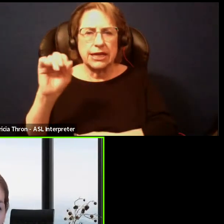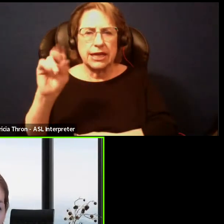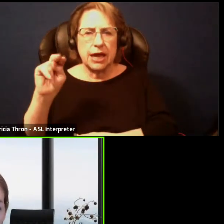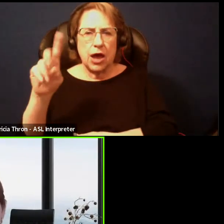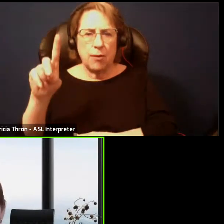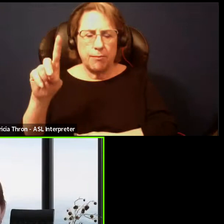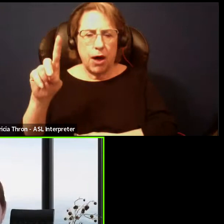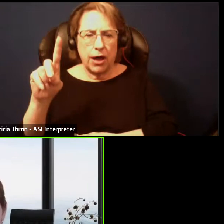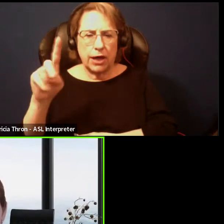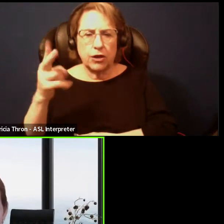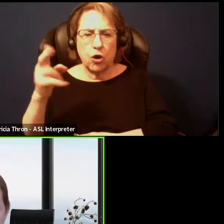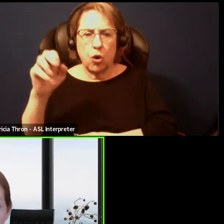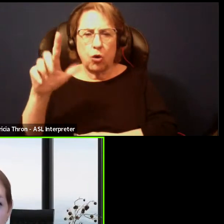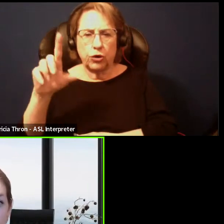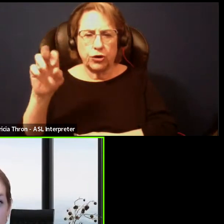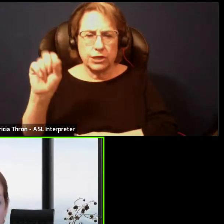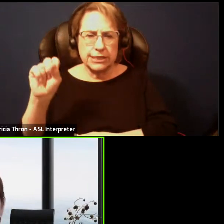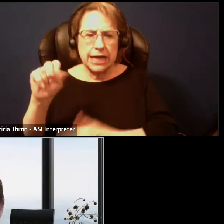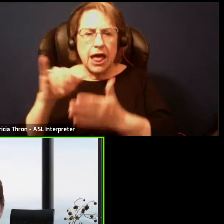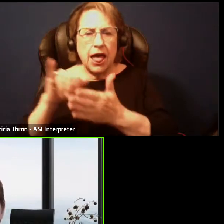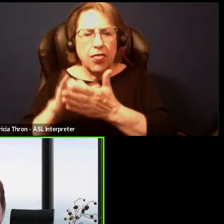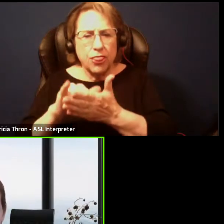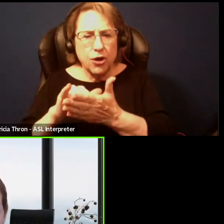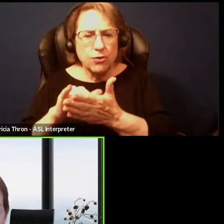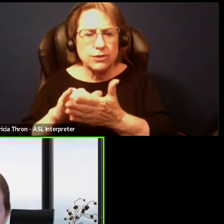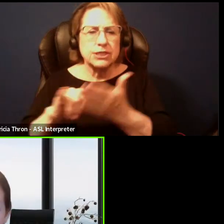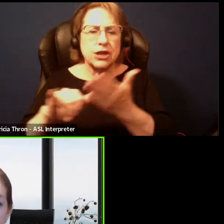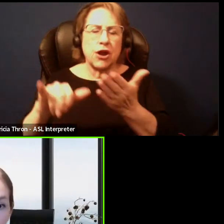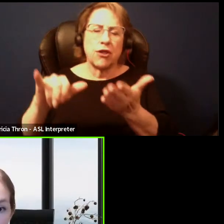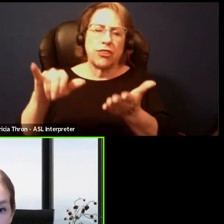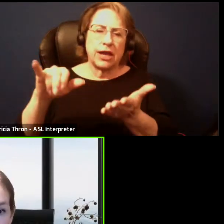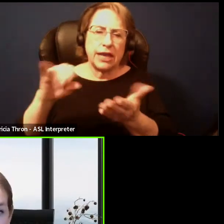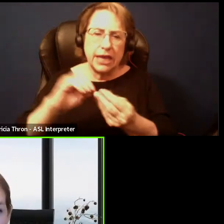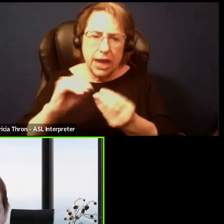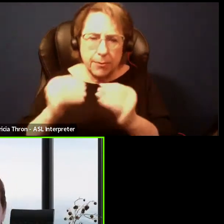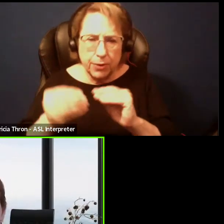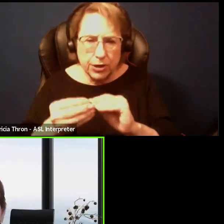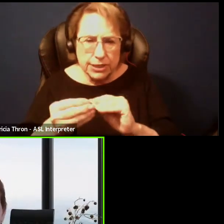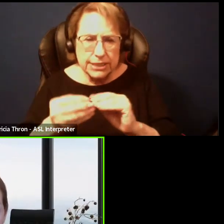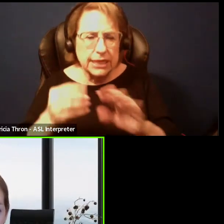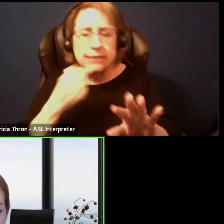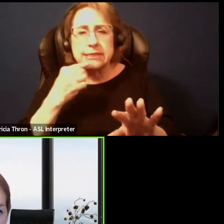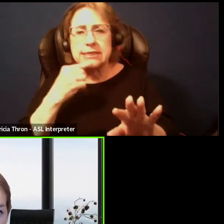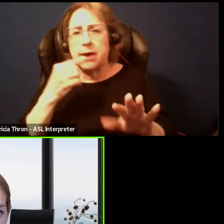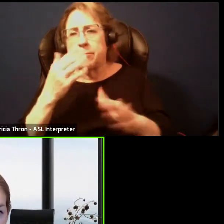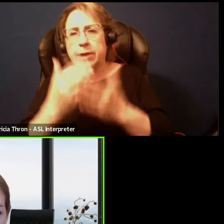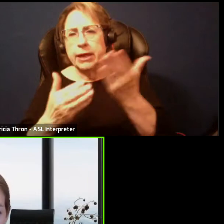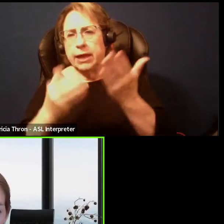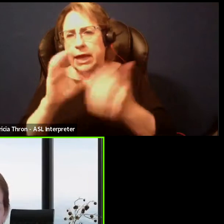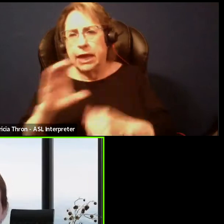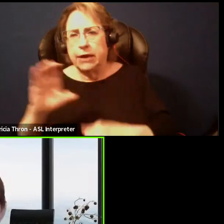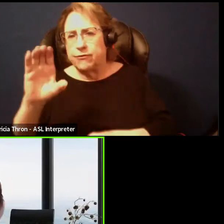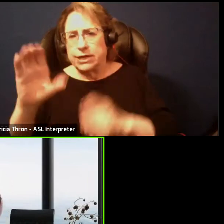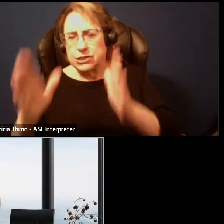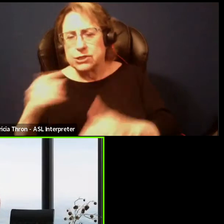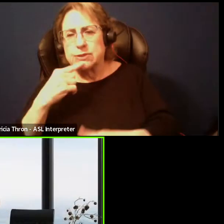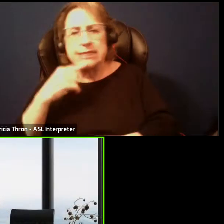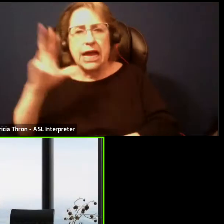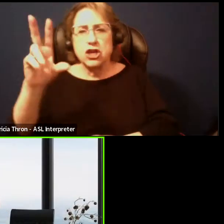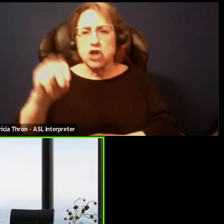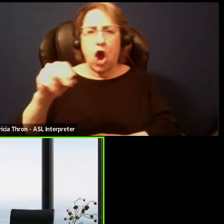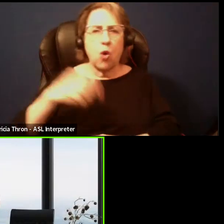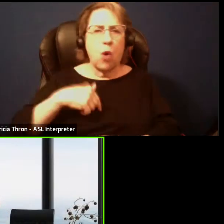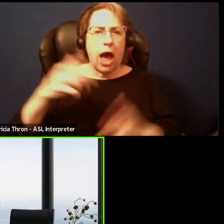underwriter would be negotiating with. Some investors may come back and say, absolutely not, I want 8%, or I'm not interested, in which case, if it's